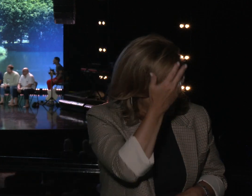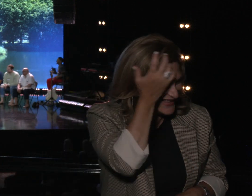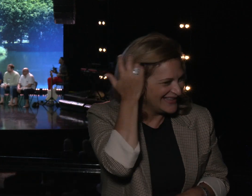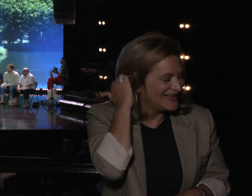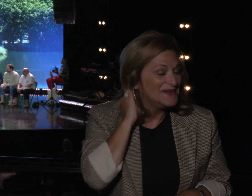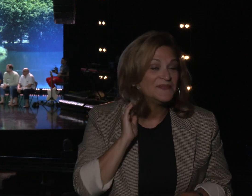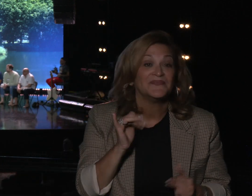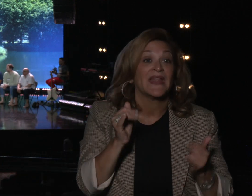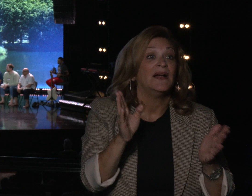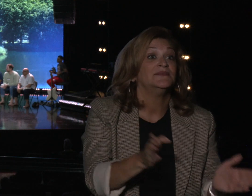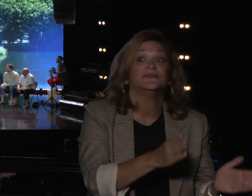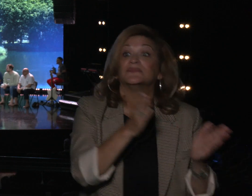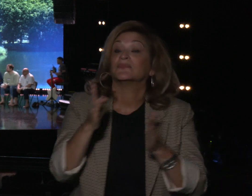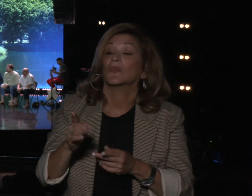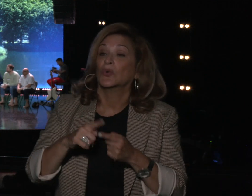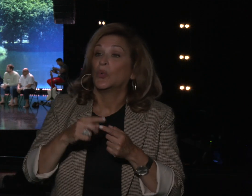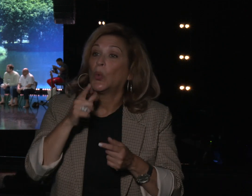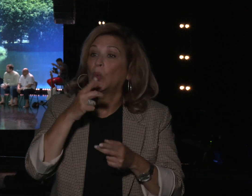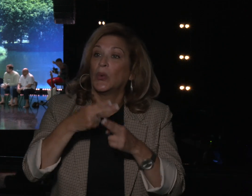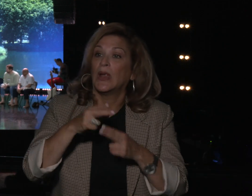We come to Judas.